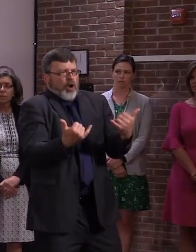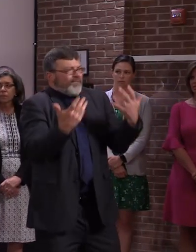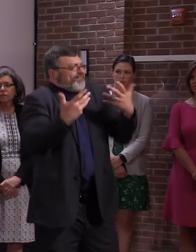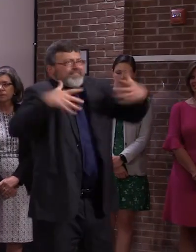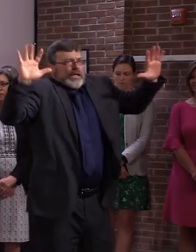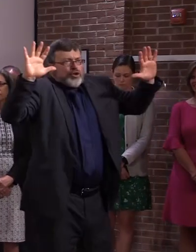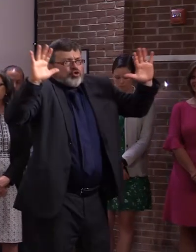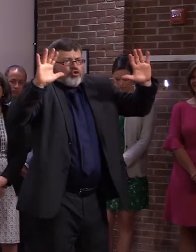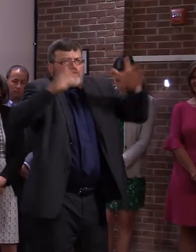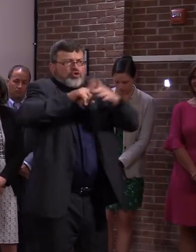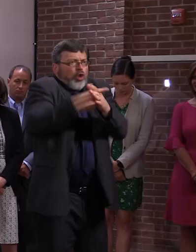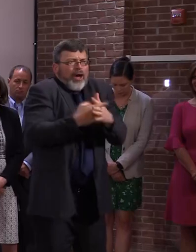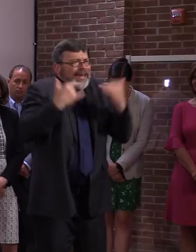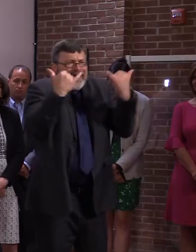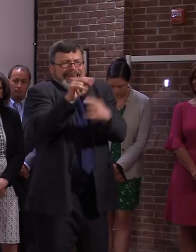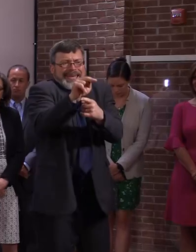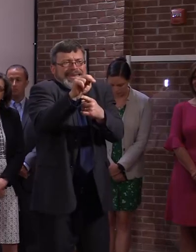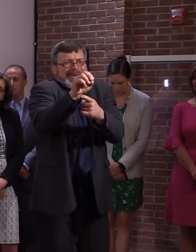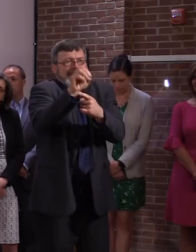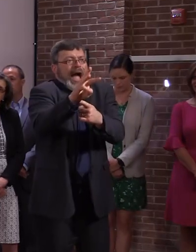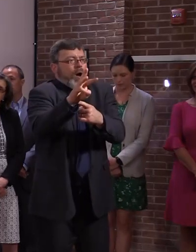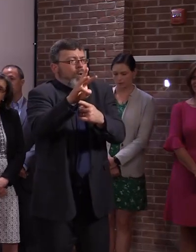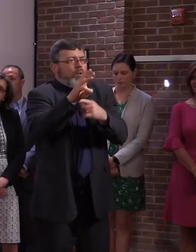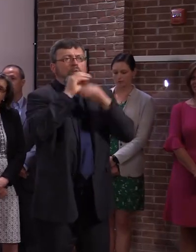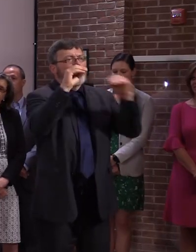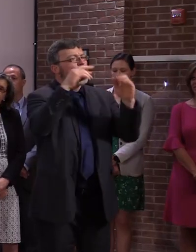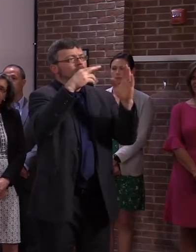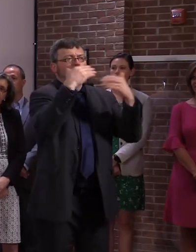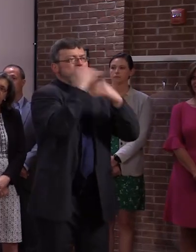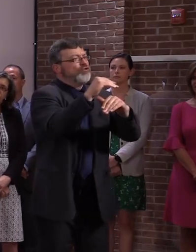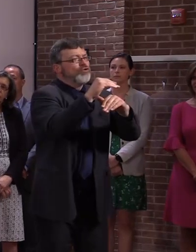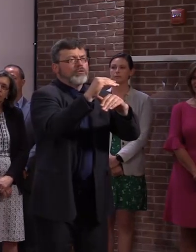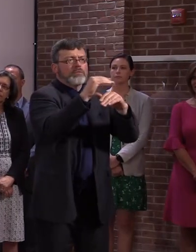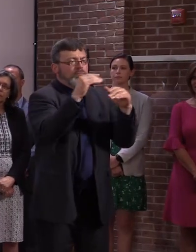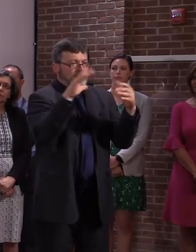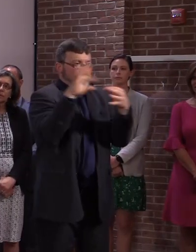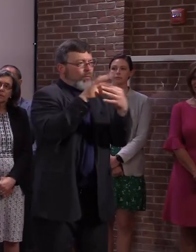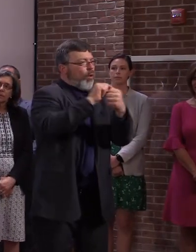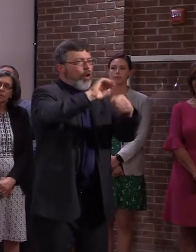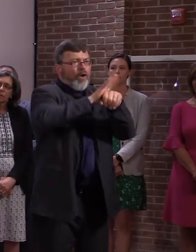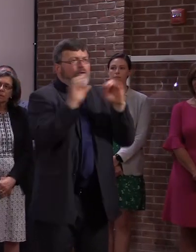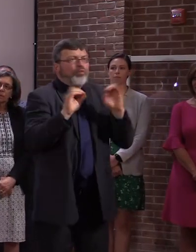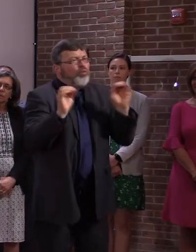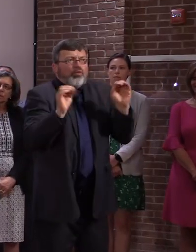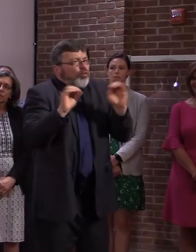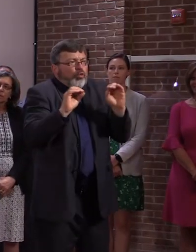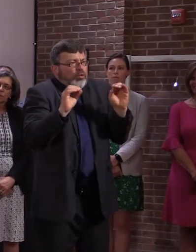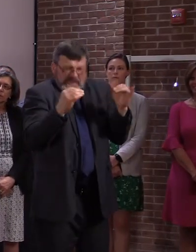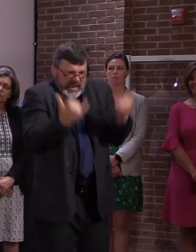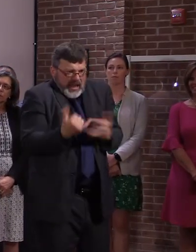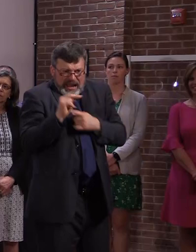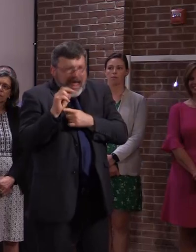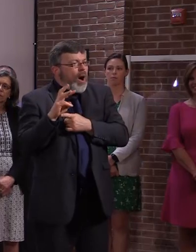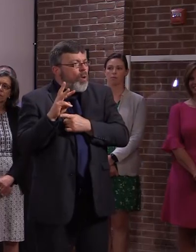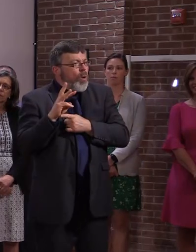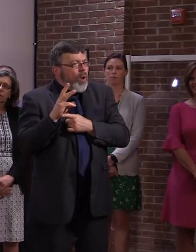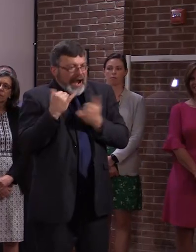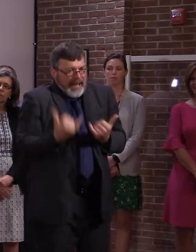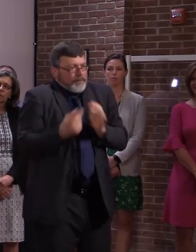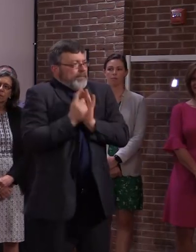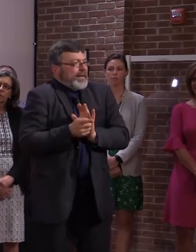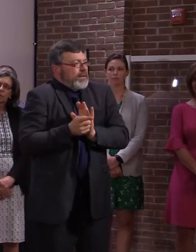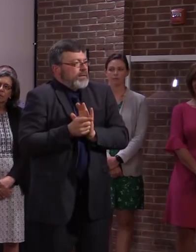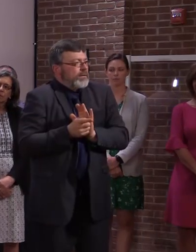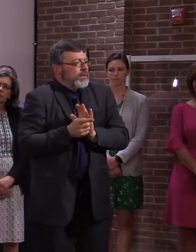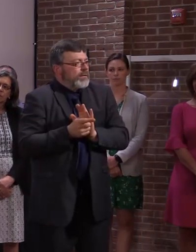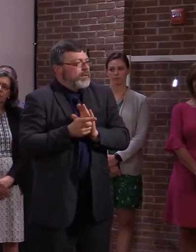order and tasked the Secretary of the Agency of Community Development to lifting